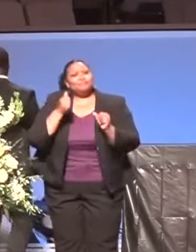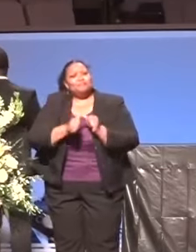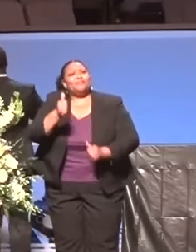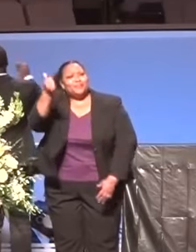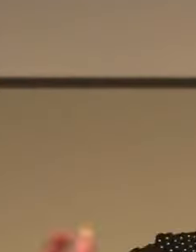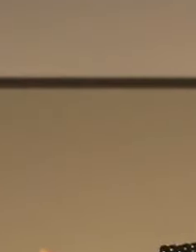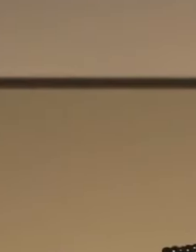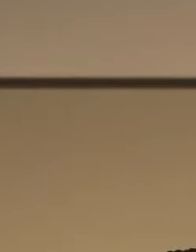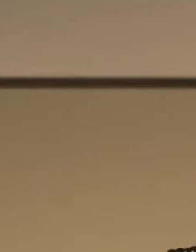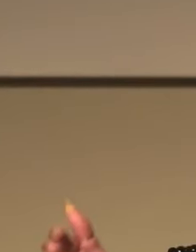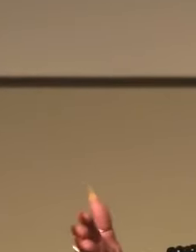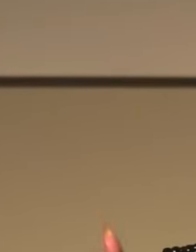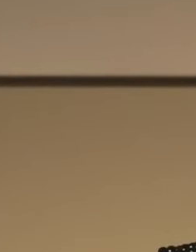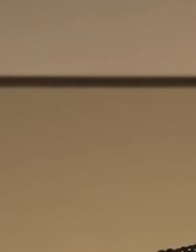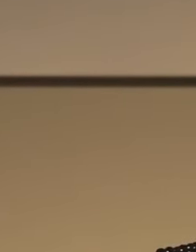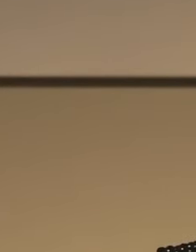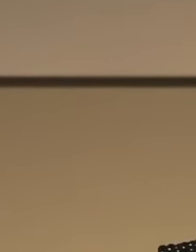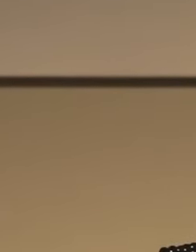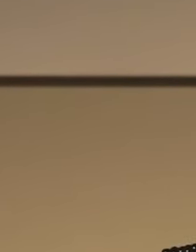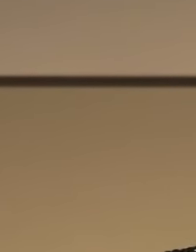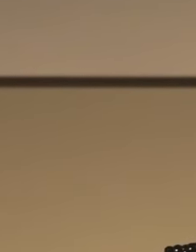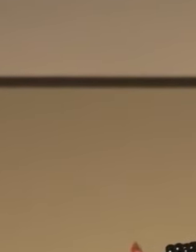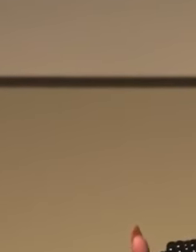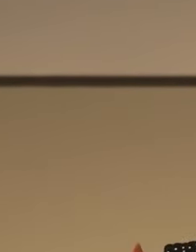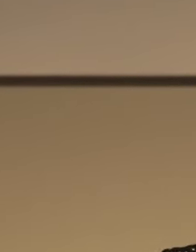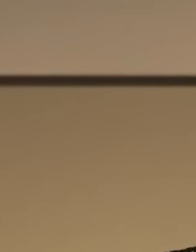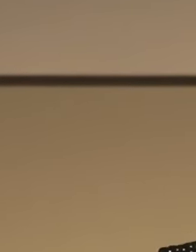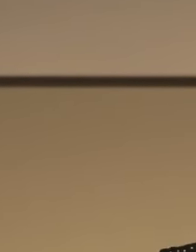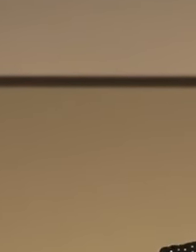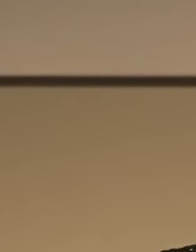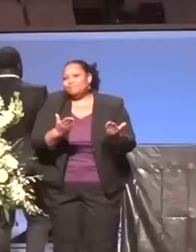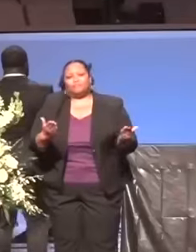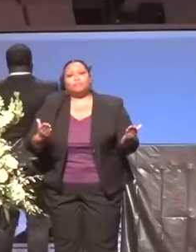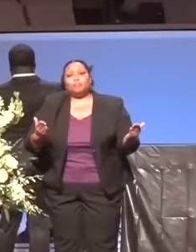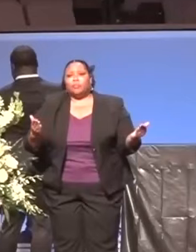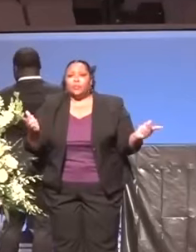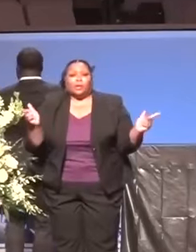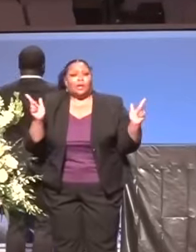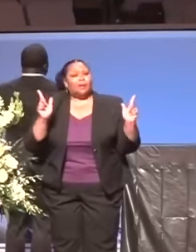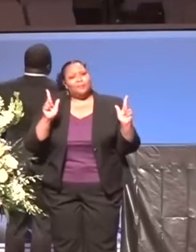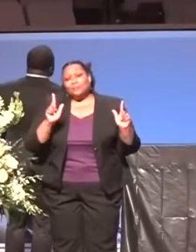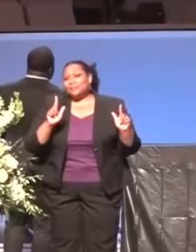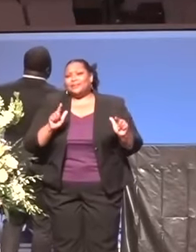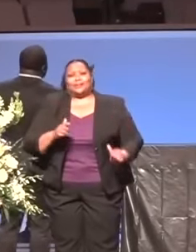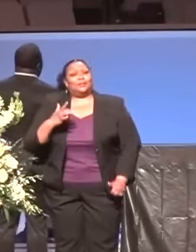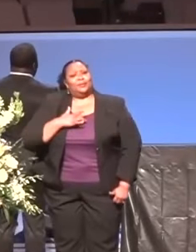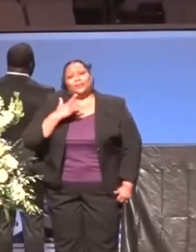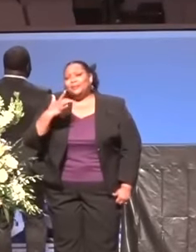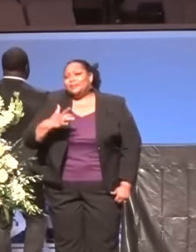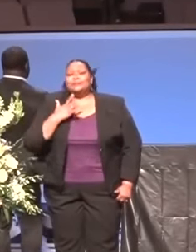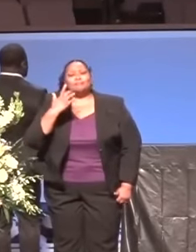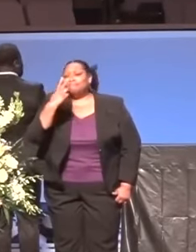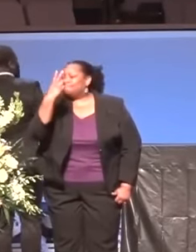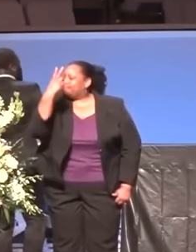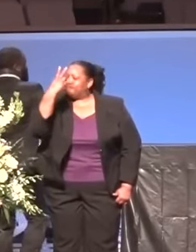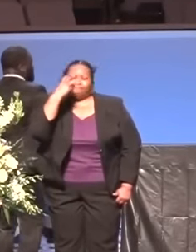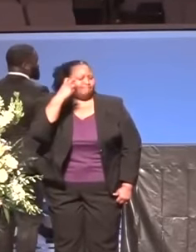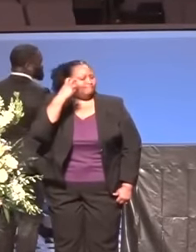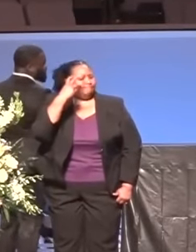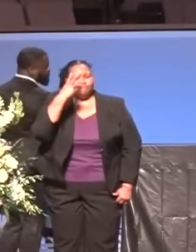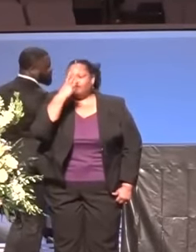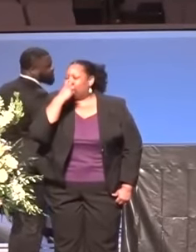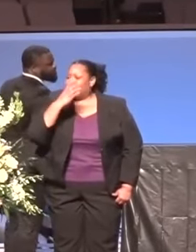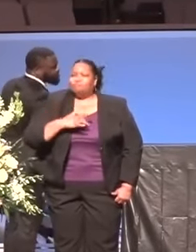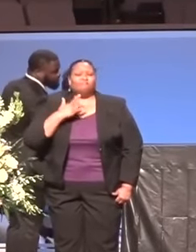remember God has for you. And when you're